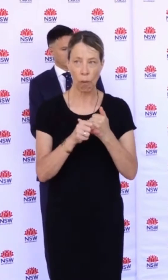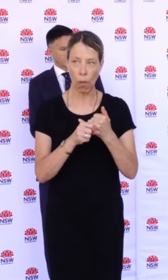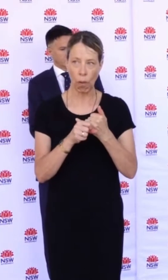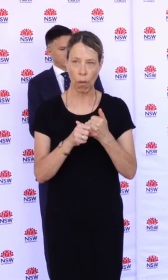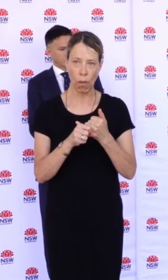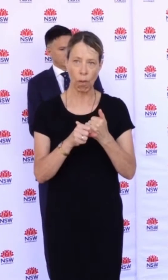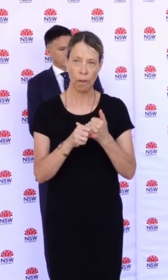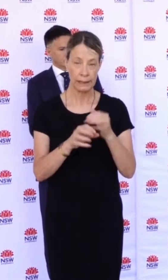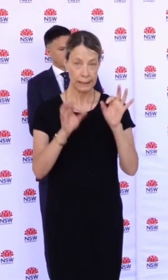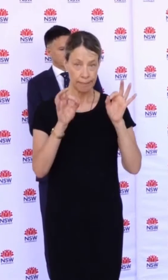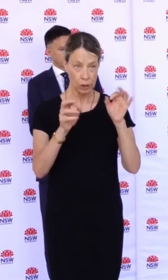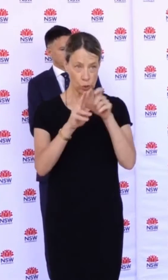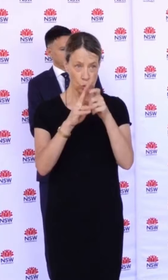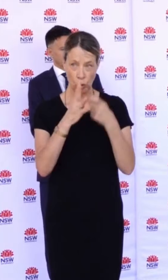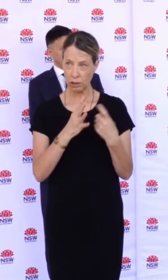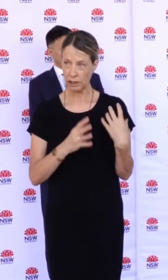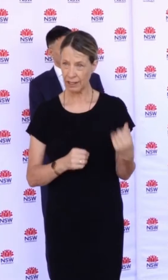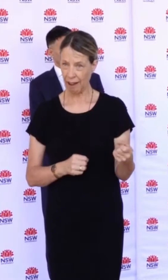Just in our